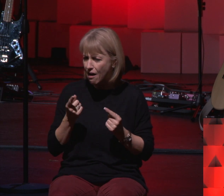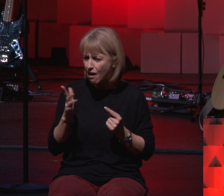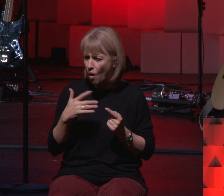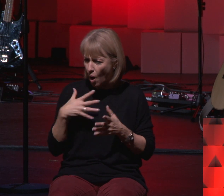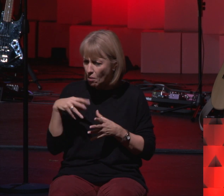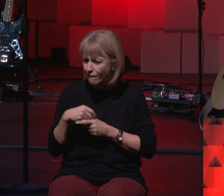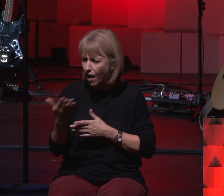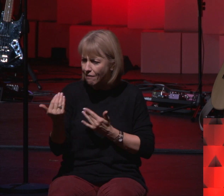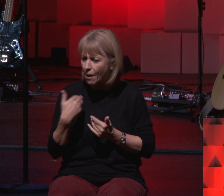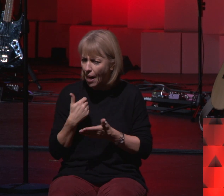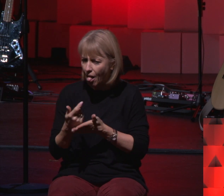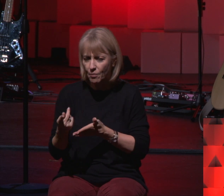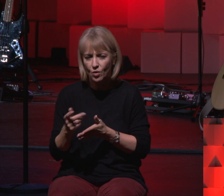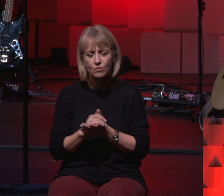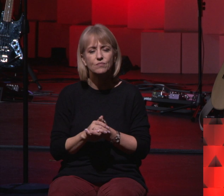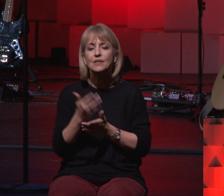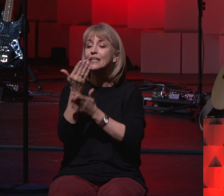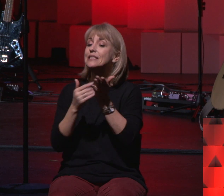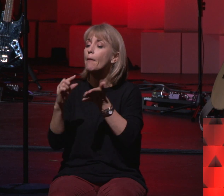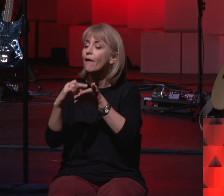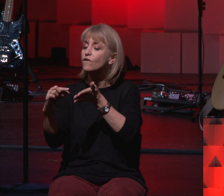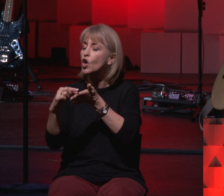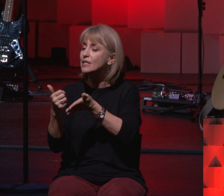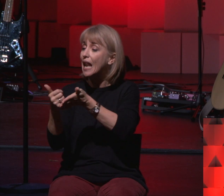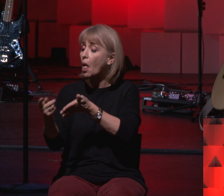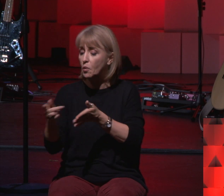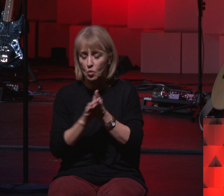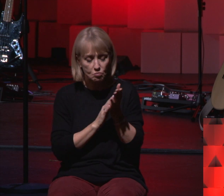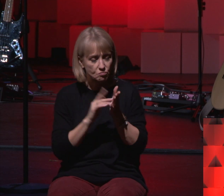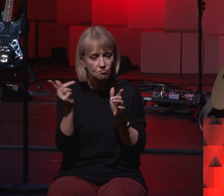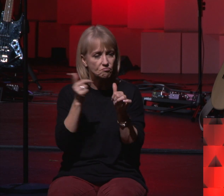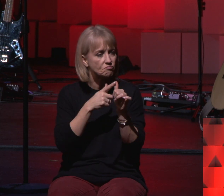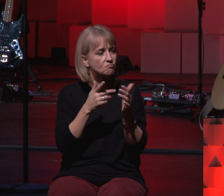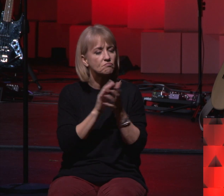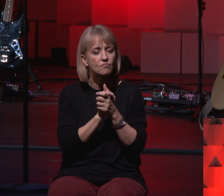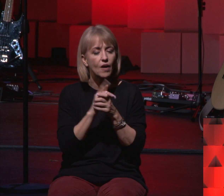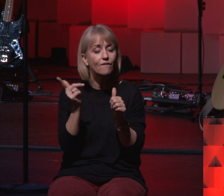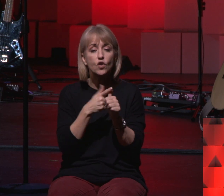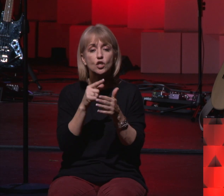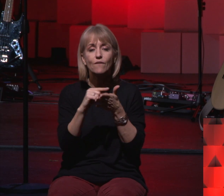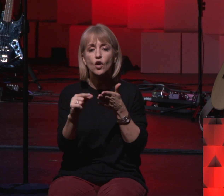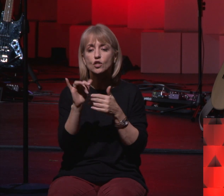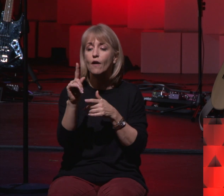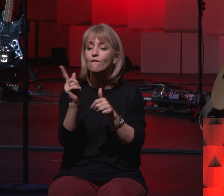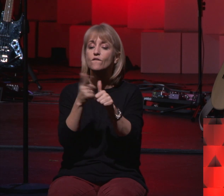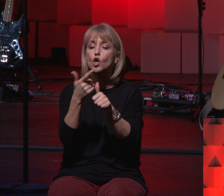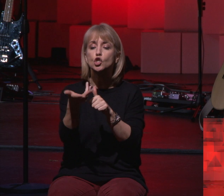need. Let's read a couple of verses so we can just kind of apply this to our lives and what compassion is. First of all, from 1 John.